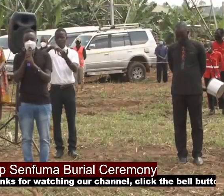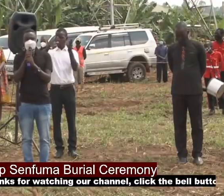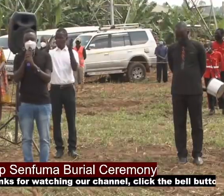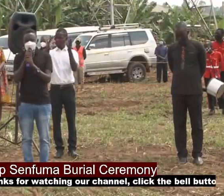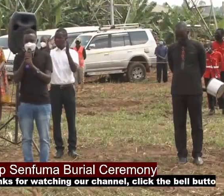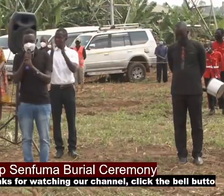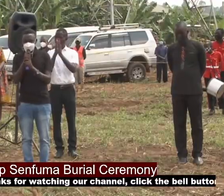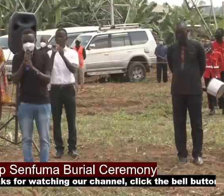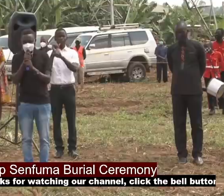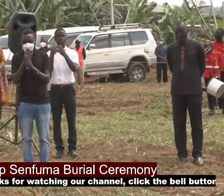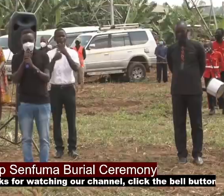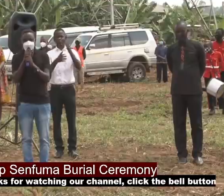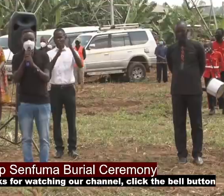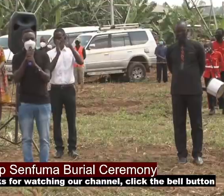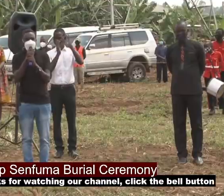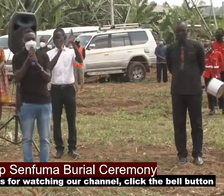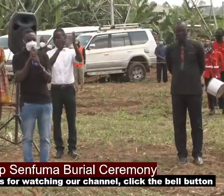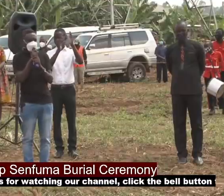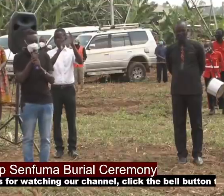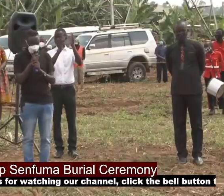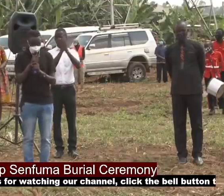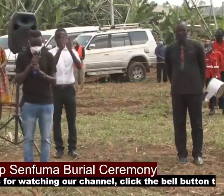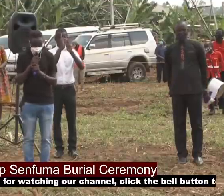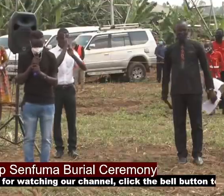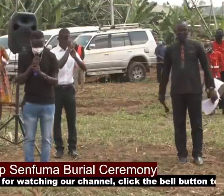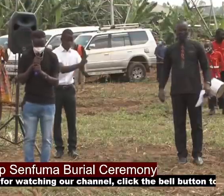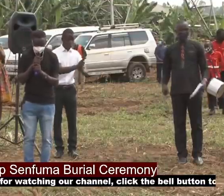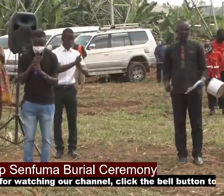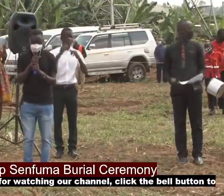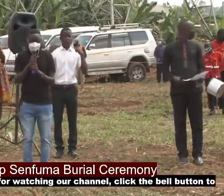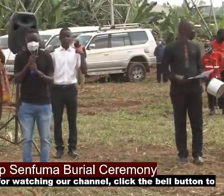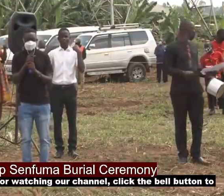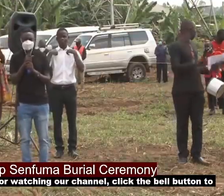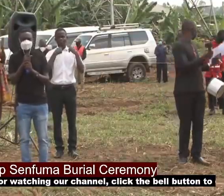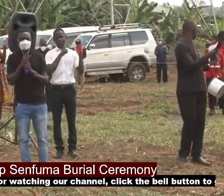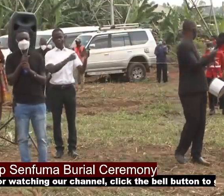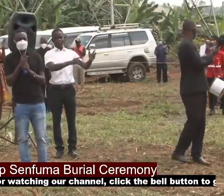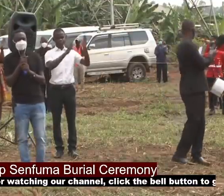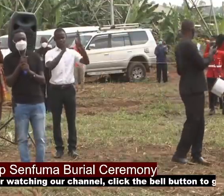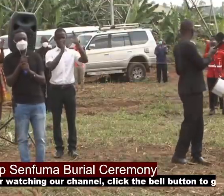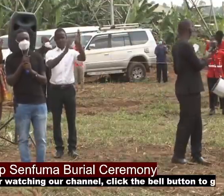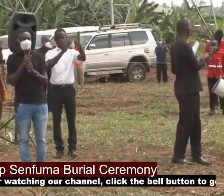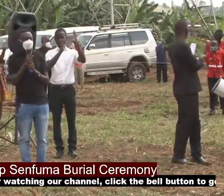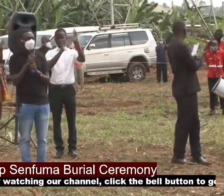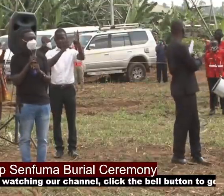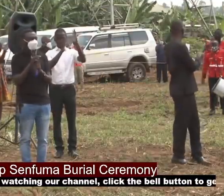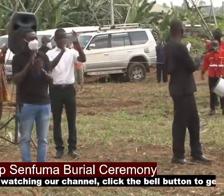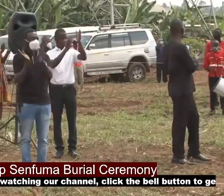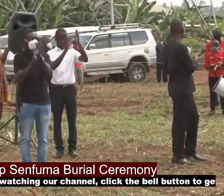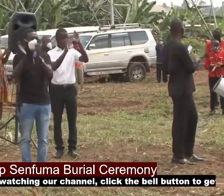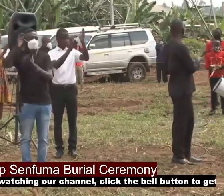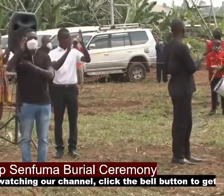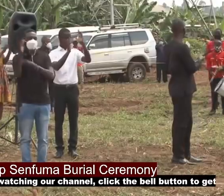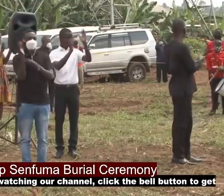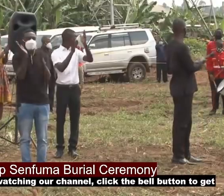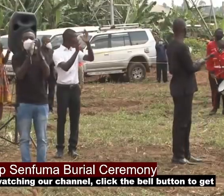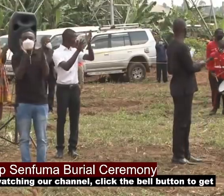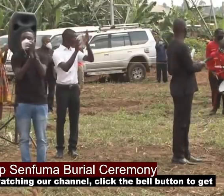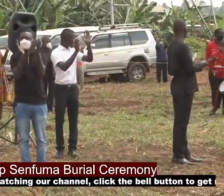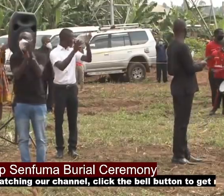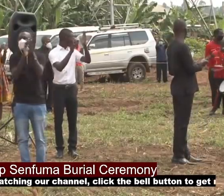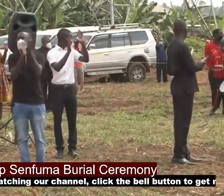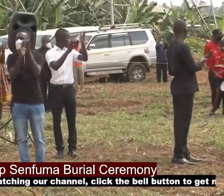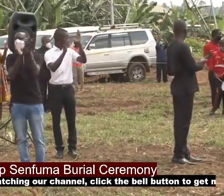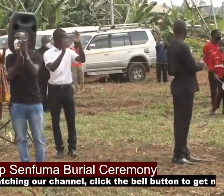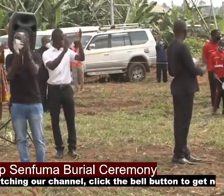to for 1 minute in the honor of this general. And we clap for 1 minute in the honor of this general.